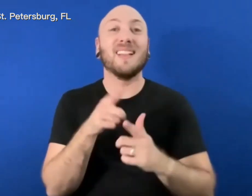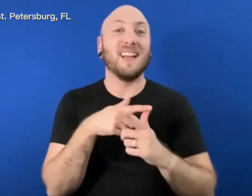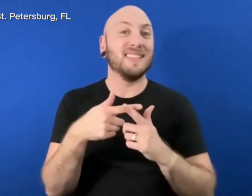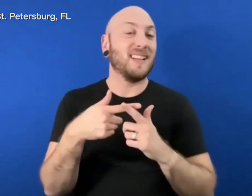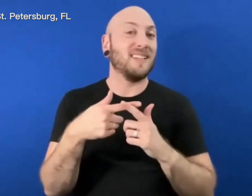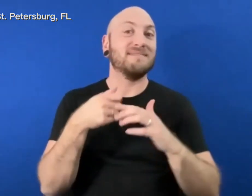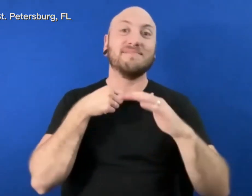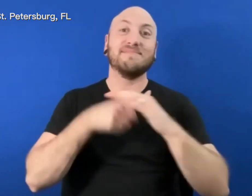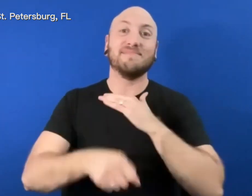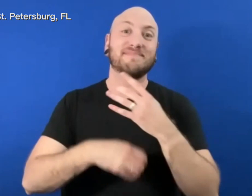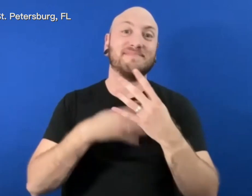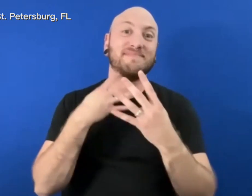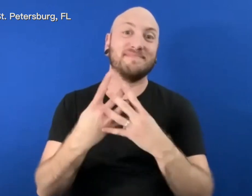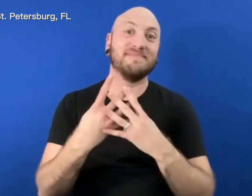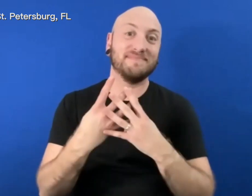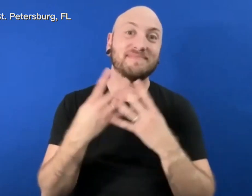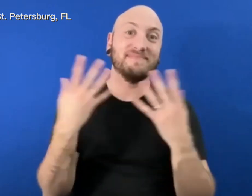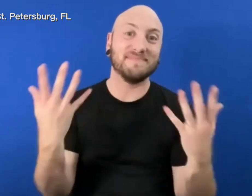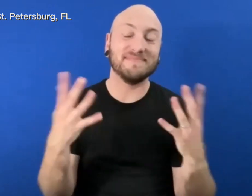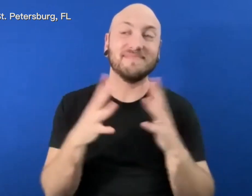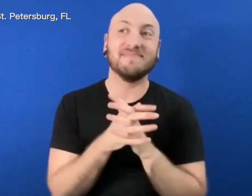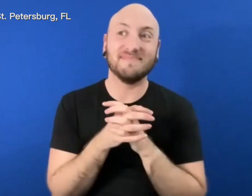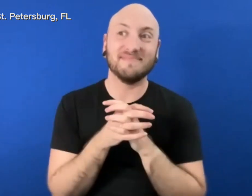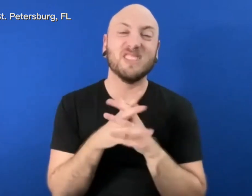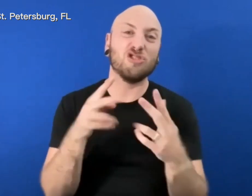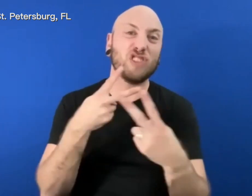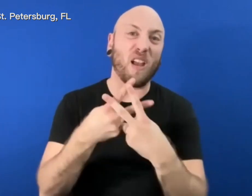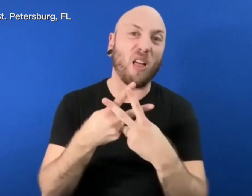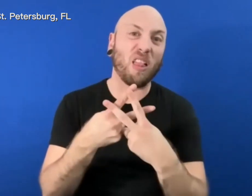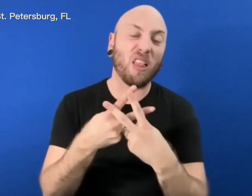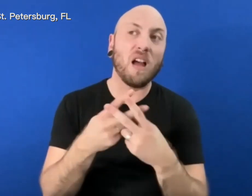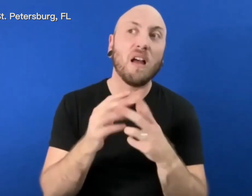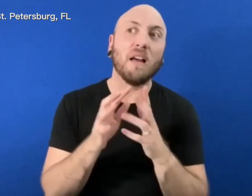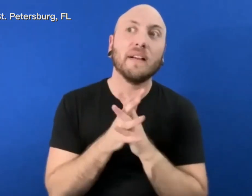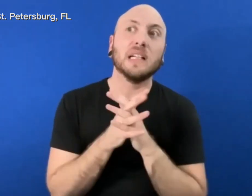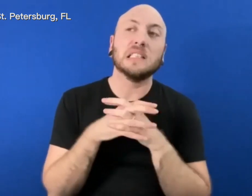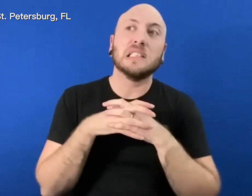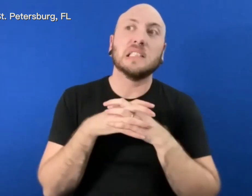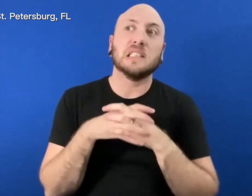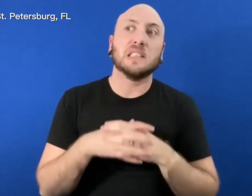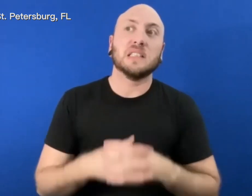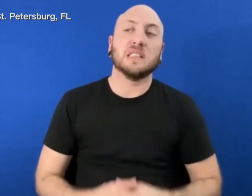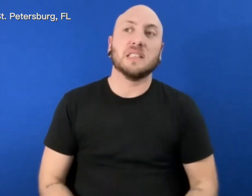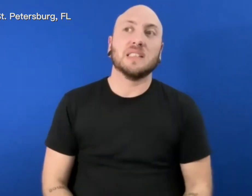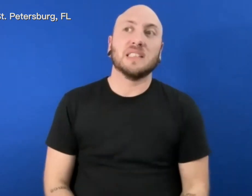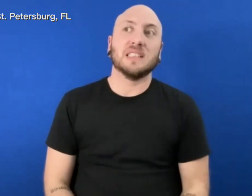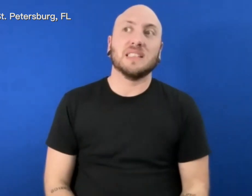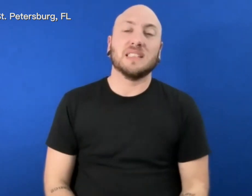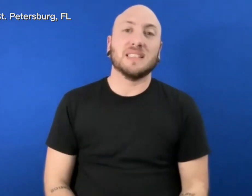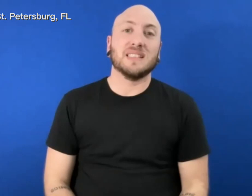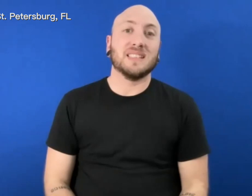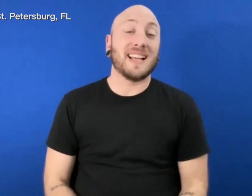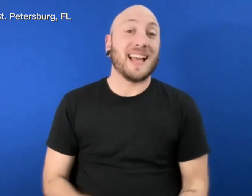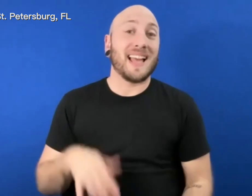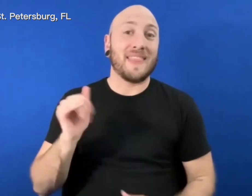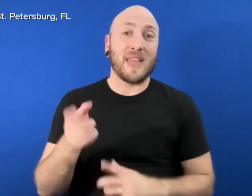just remember the feeling of just like I will do whatever it takes, just like